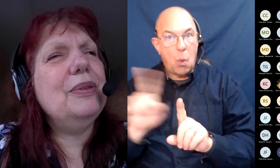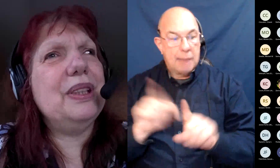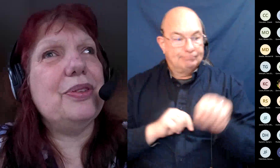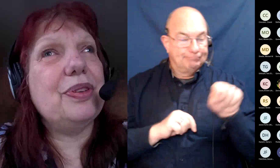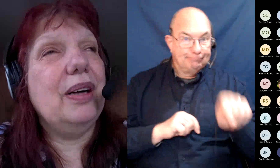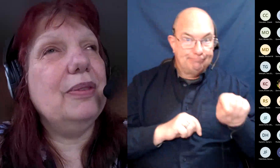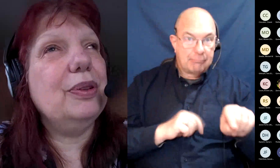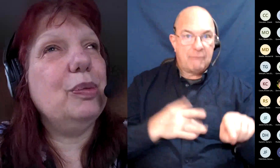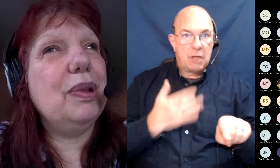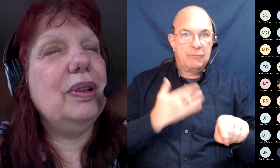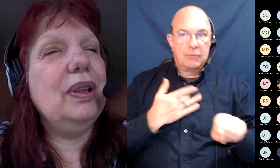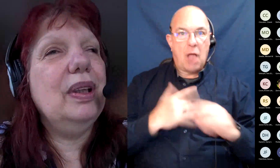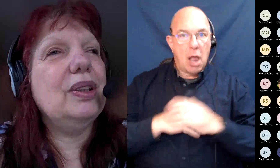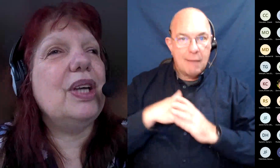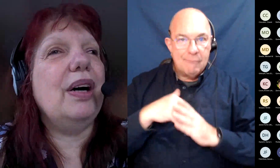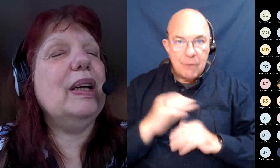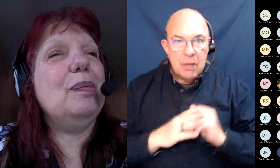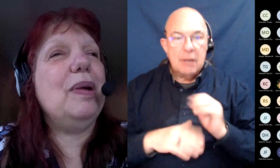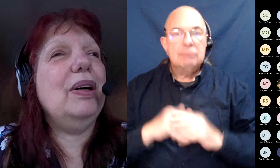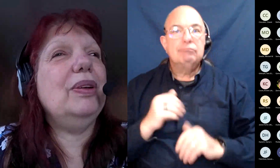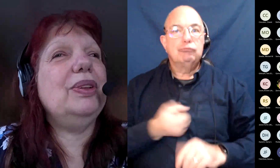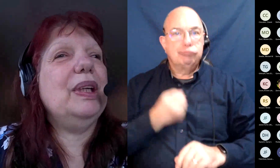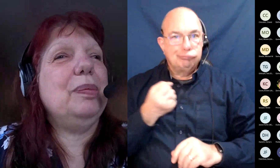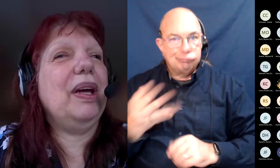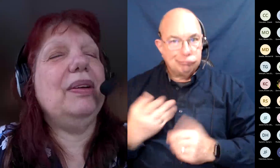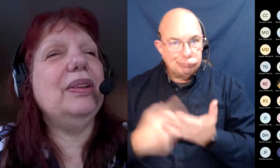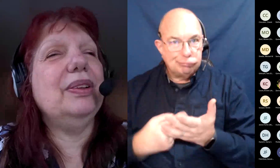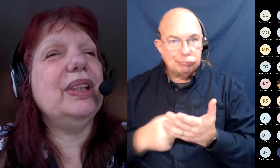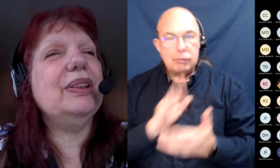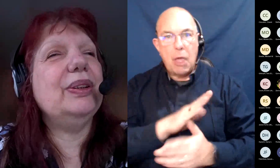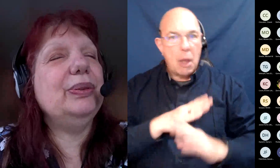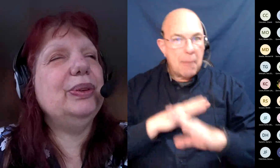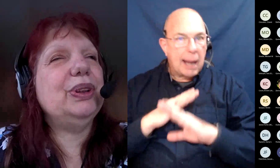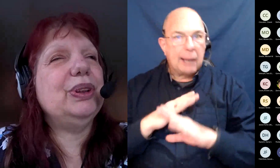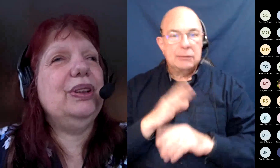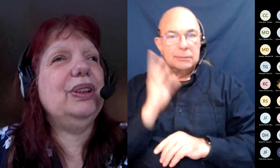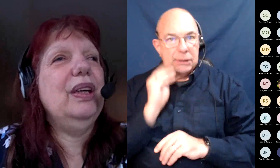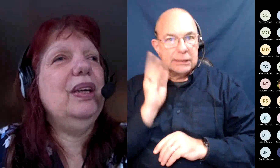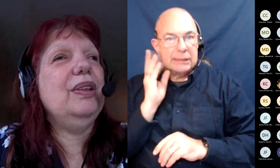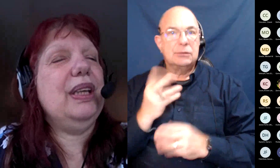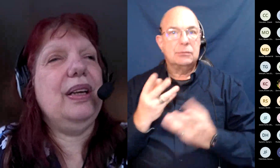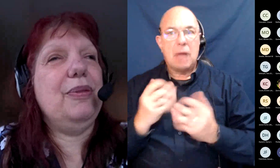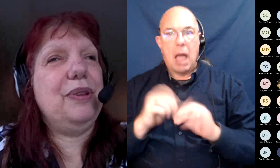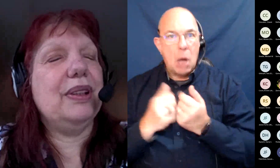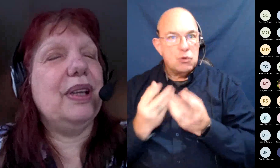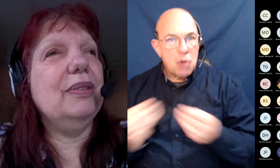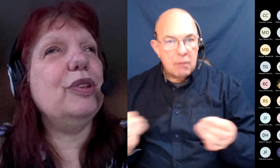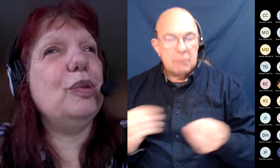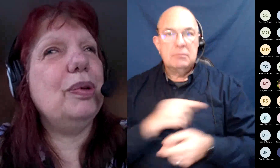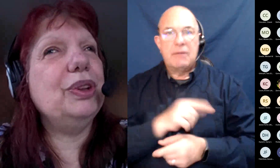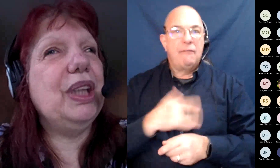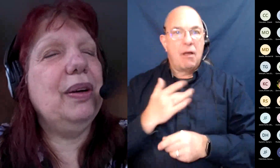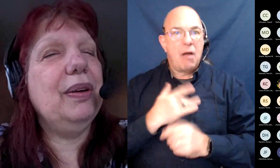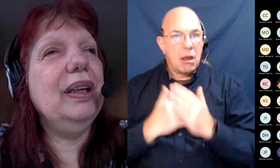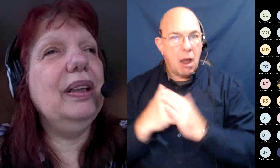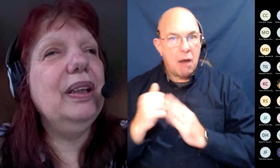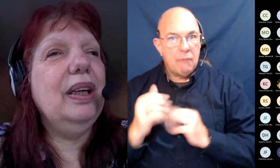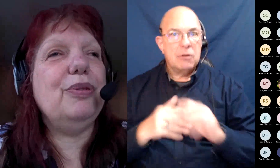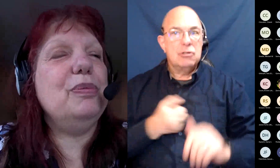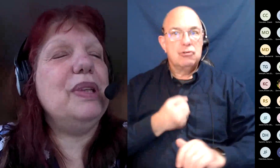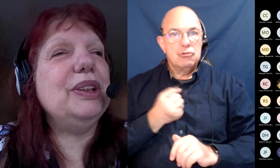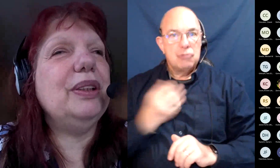employee feels comfortable talking about their barriers and solutions. They feel comfortable